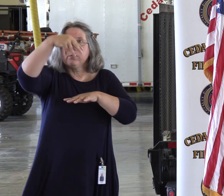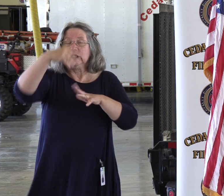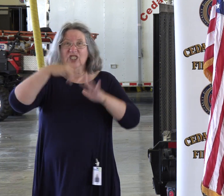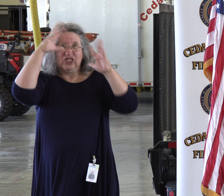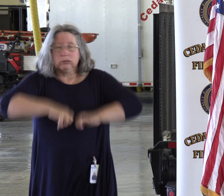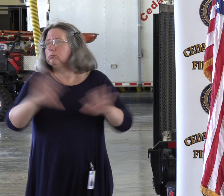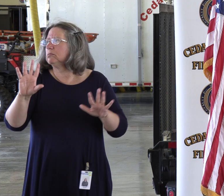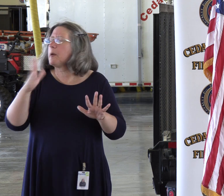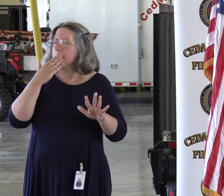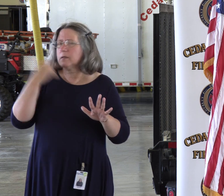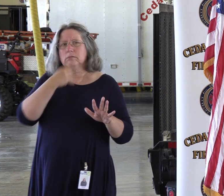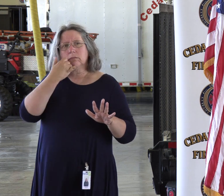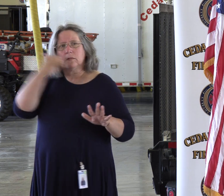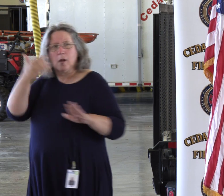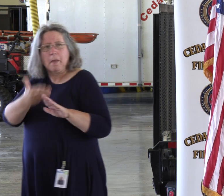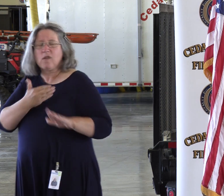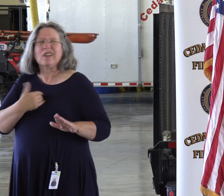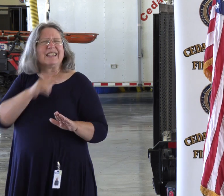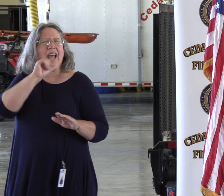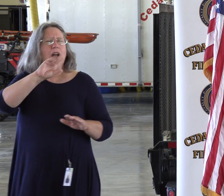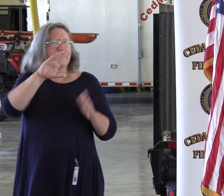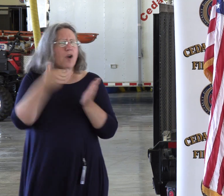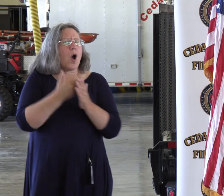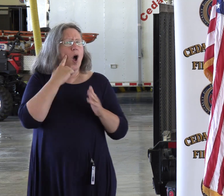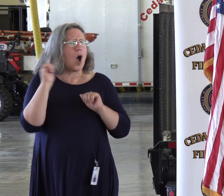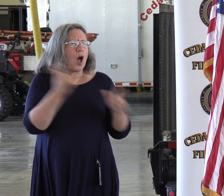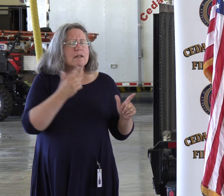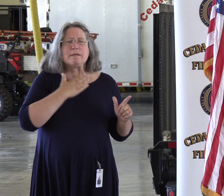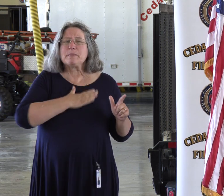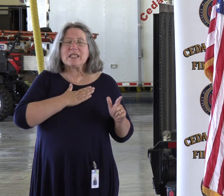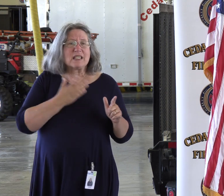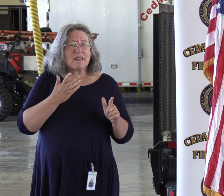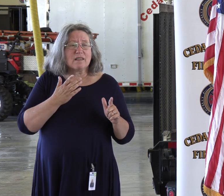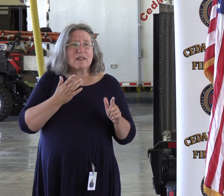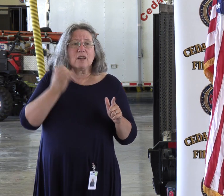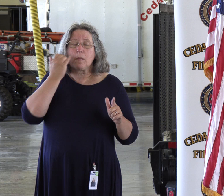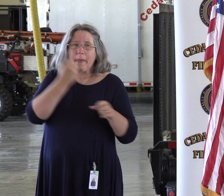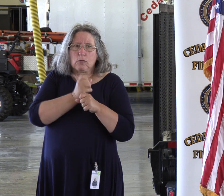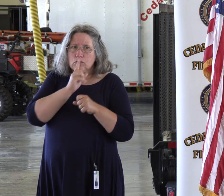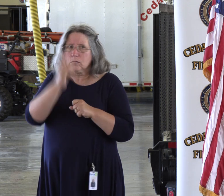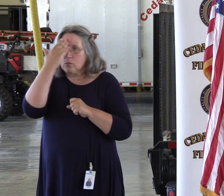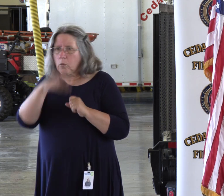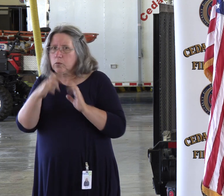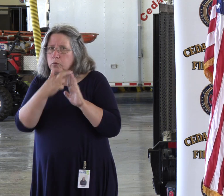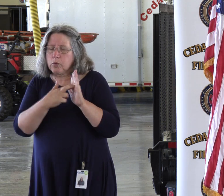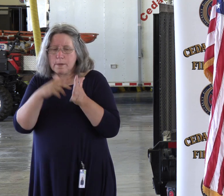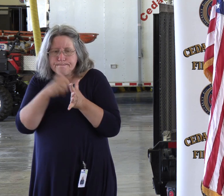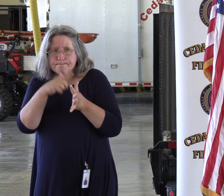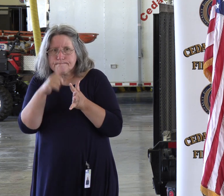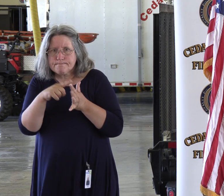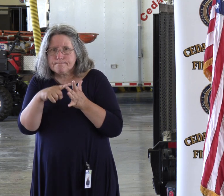So it benefits all the utilities, not just Mid-American Energy. So please, everyone, go through the proper procedures of notifying